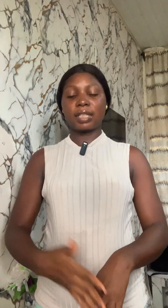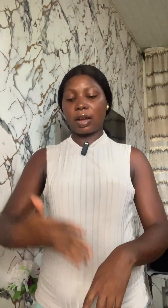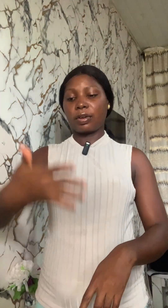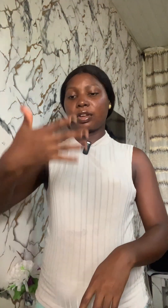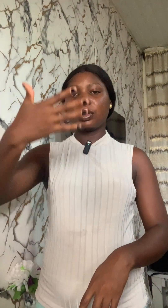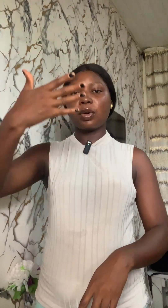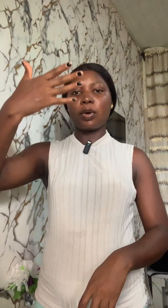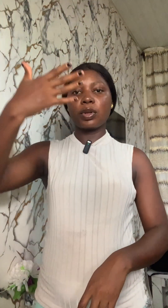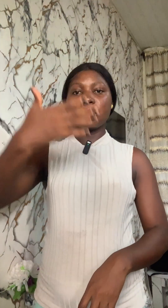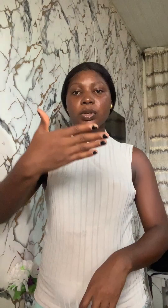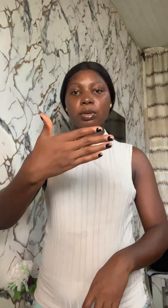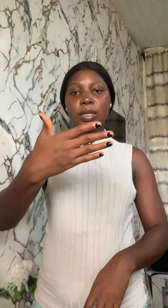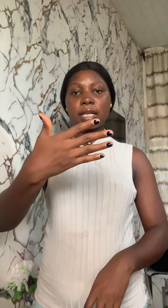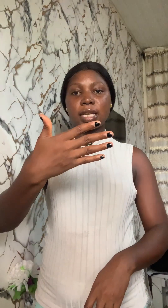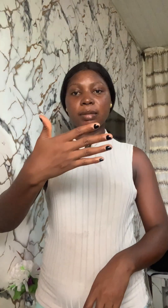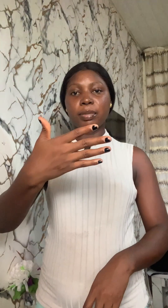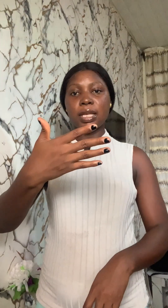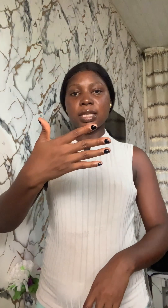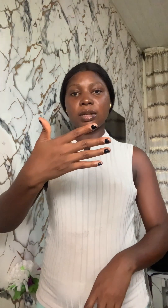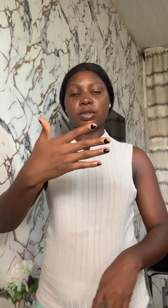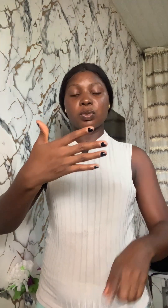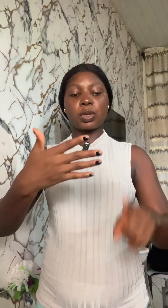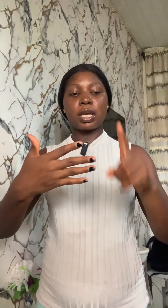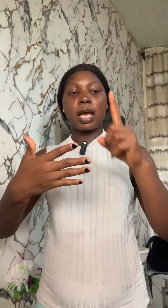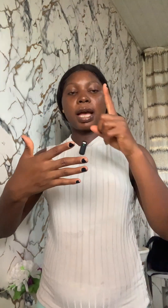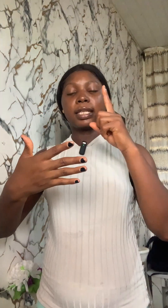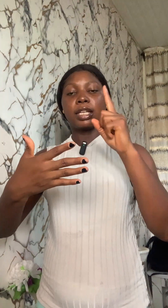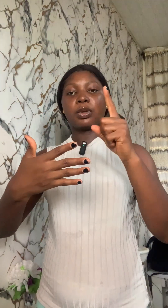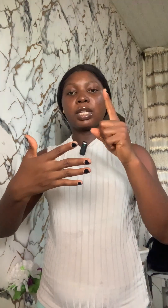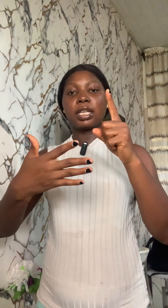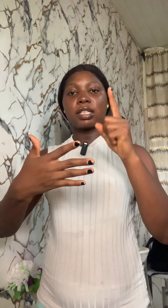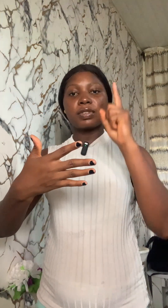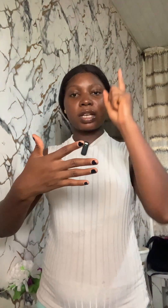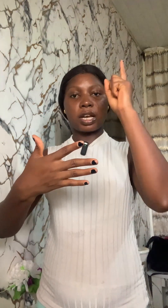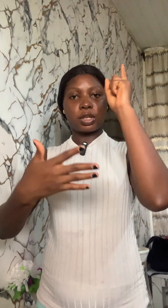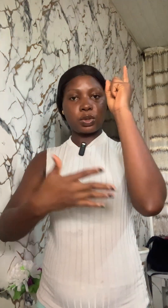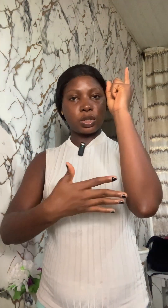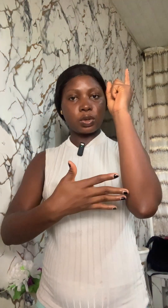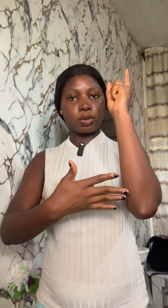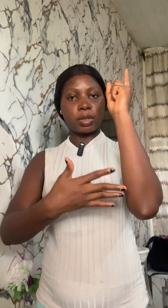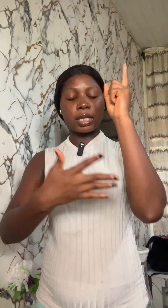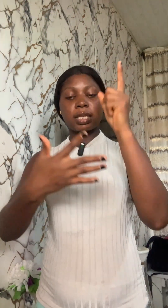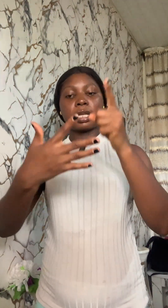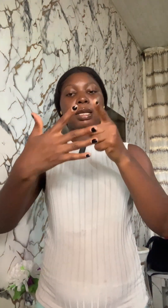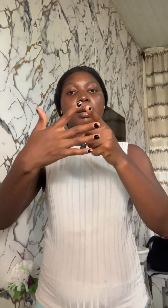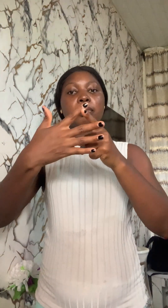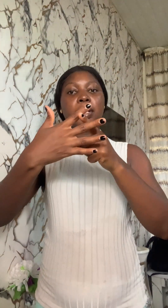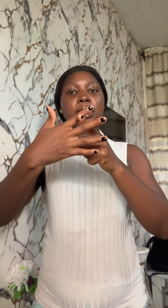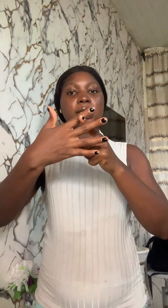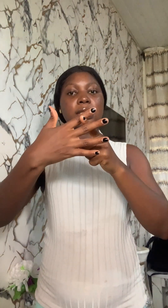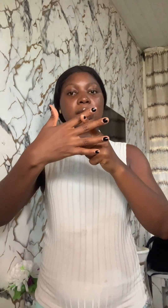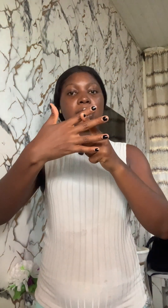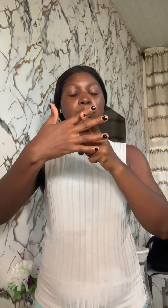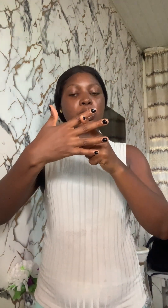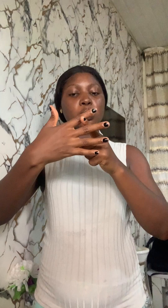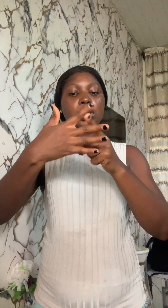Now, your non-dominant hand placed out this way and then your index finger using your dominant hand placed in between